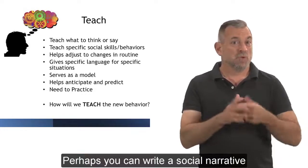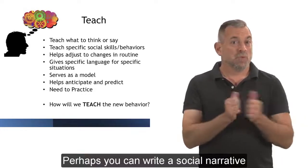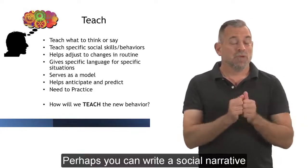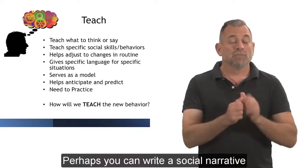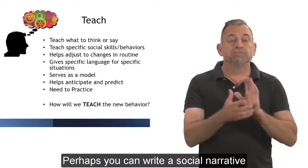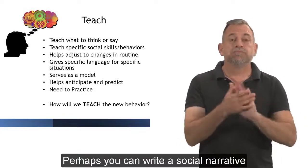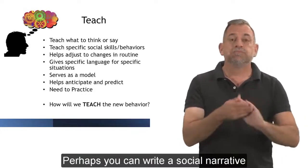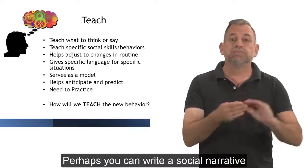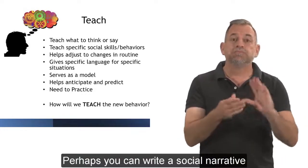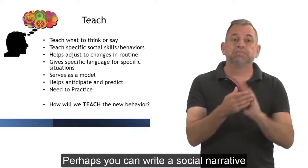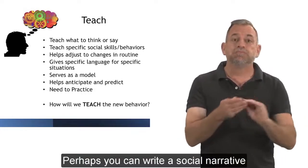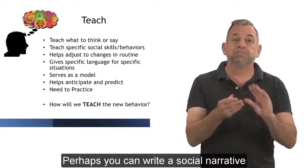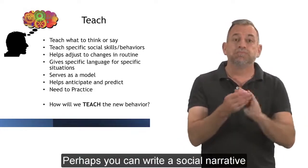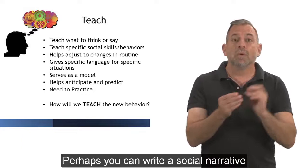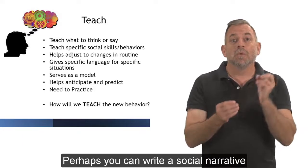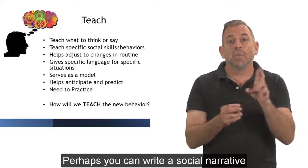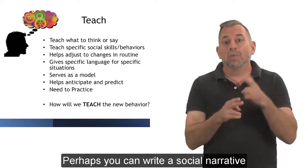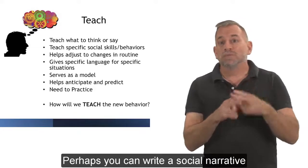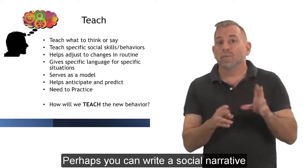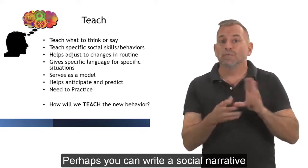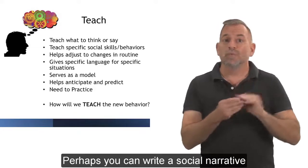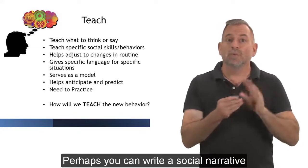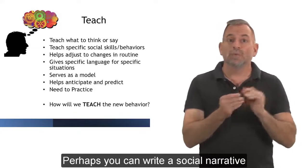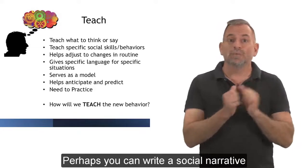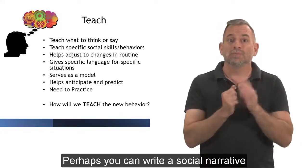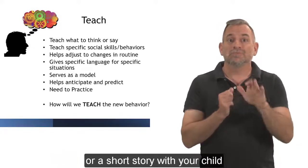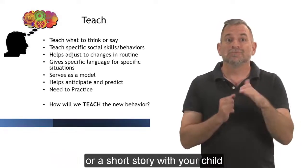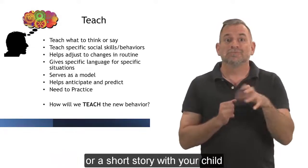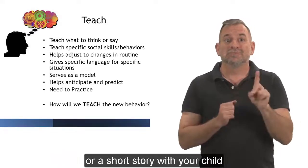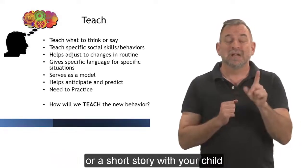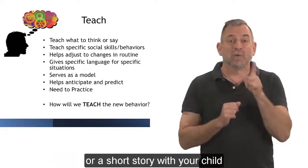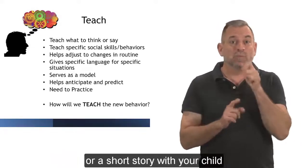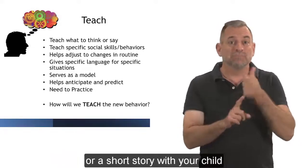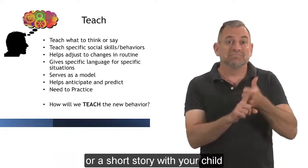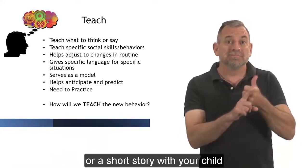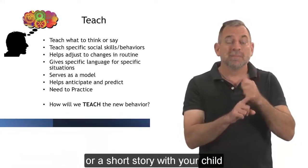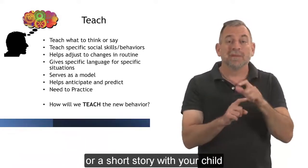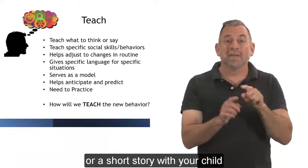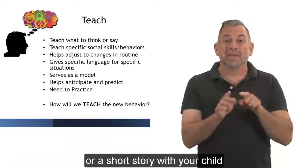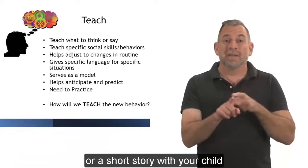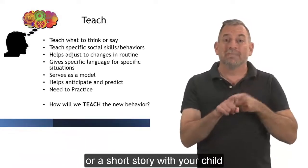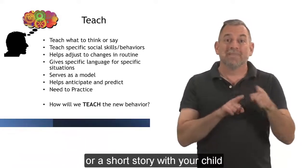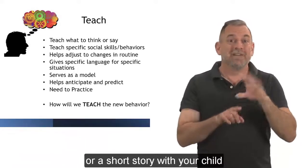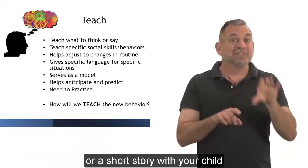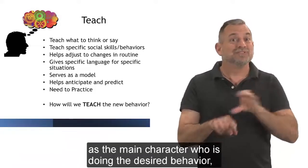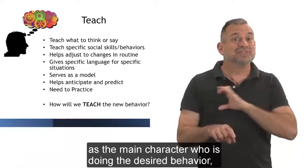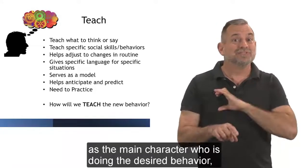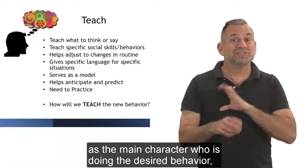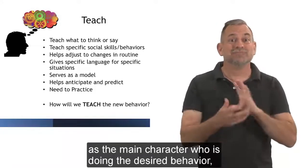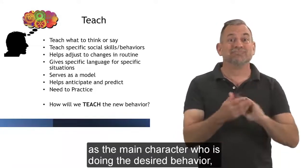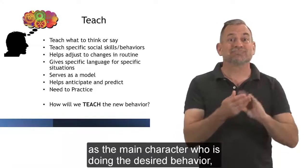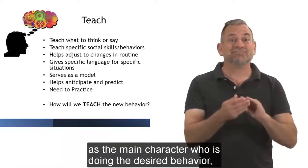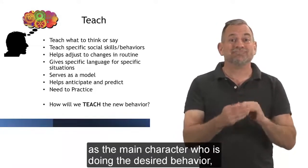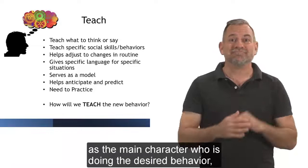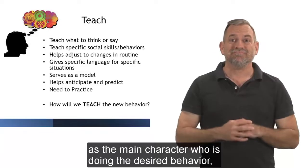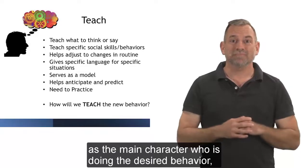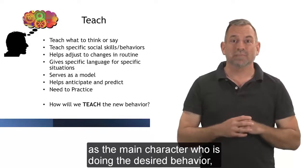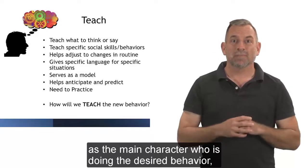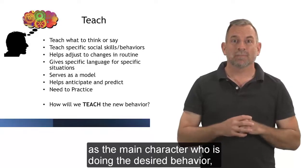Perhaps you can write a social narrative or a short story with your child as the main character who